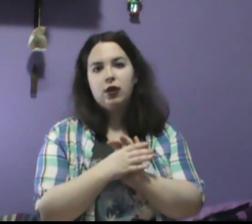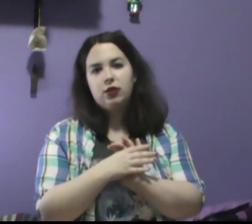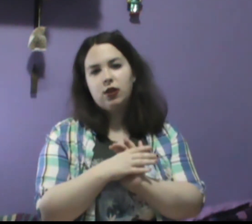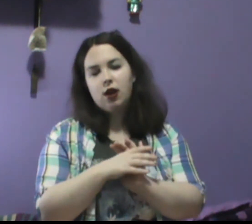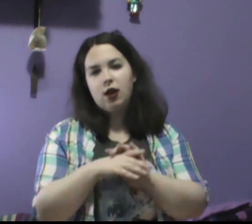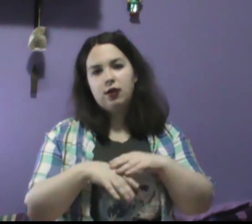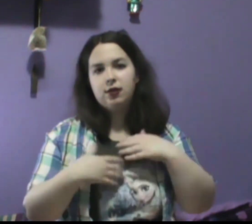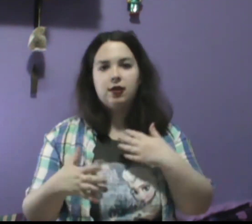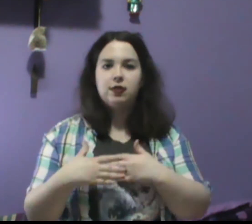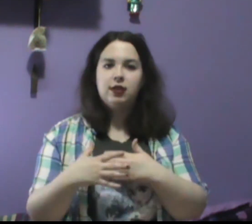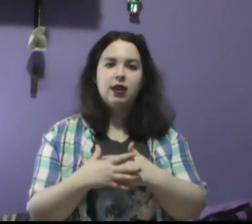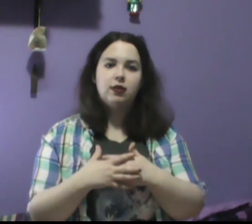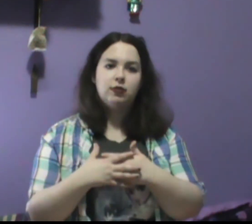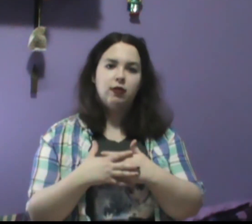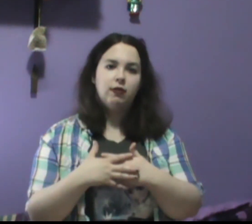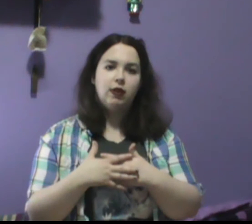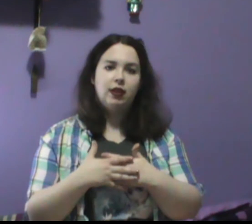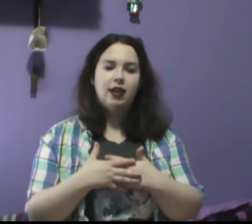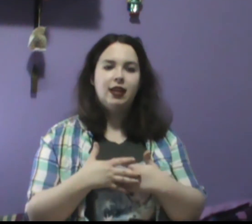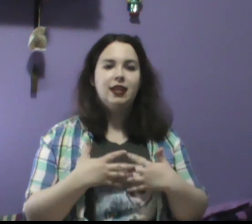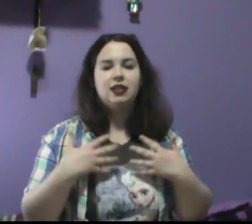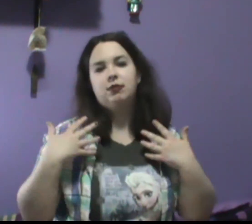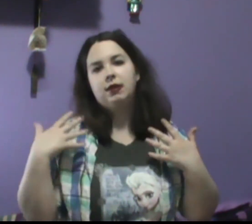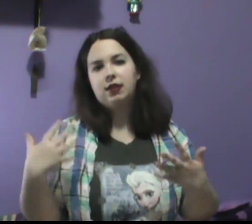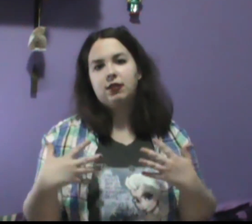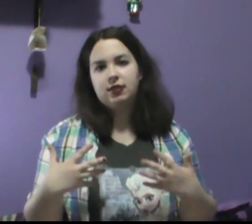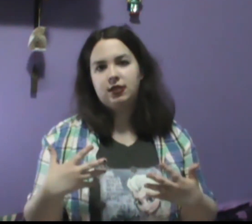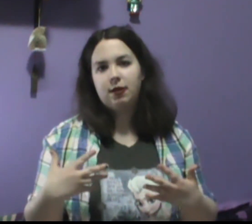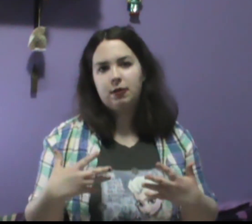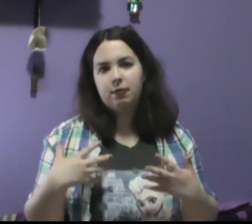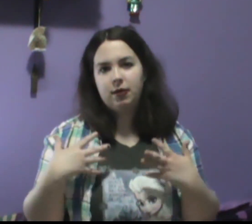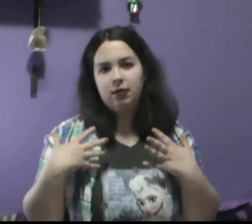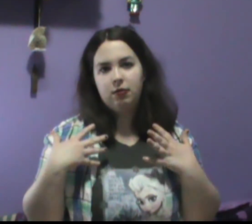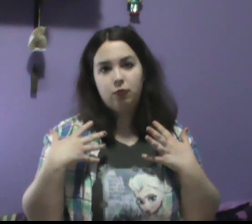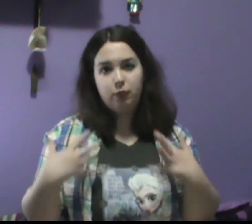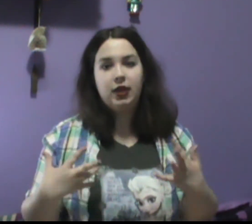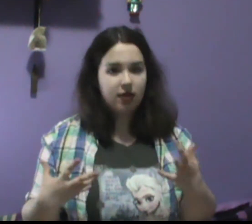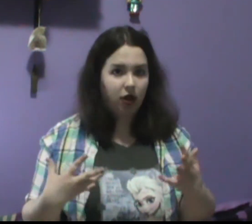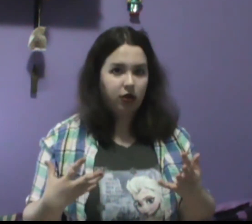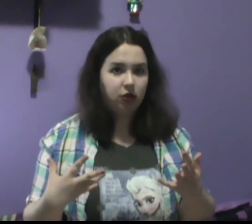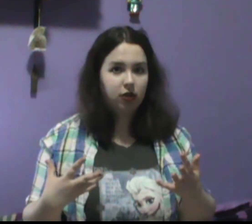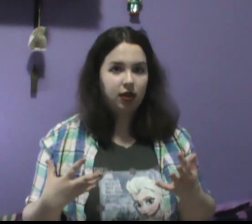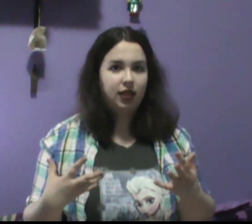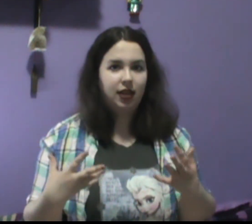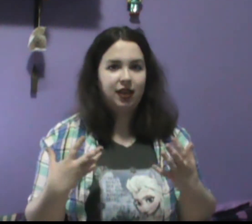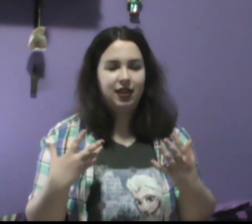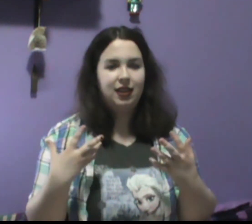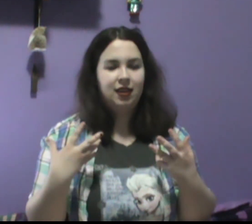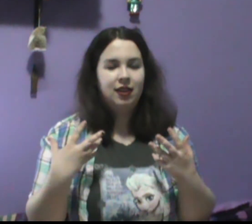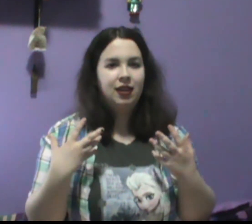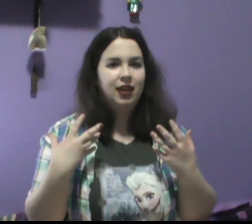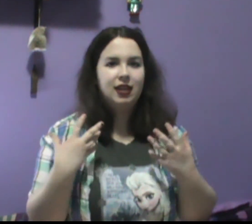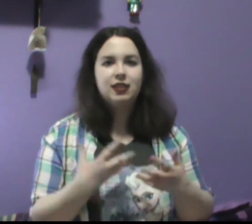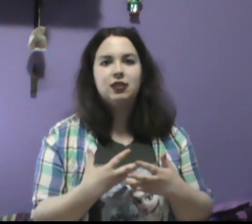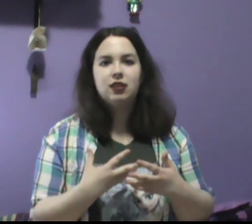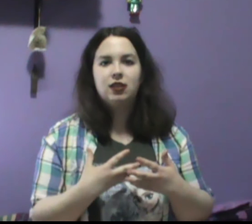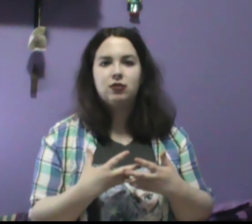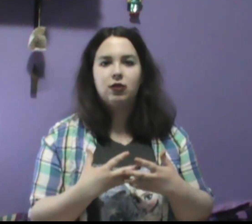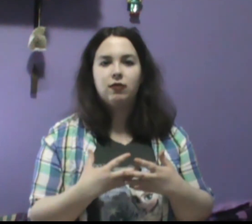with Dr. Diego sort of learning that he needs to be there to step up and be a doctor, and that his sort